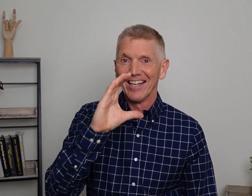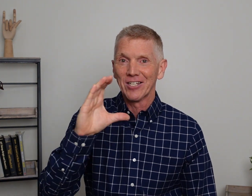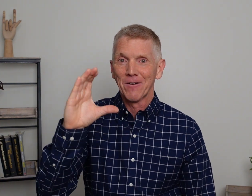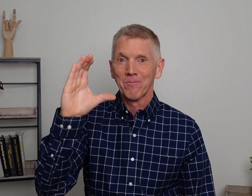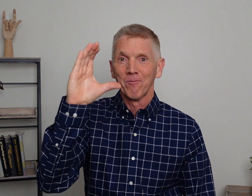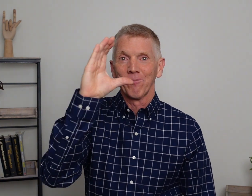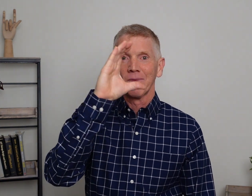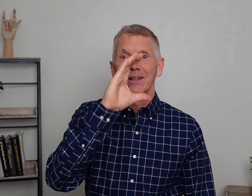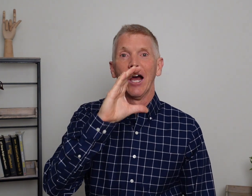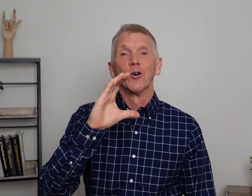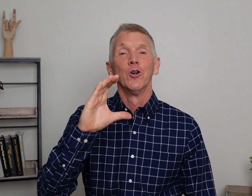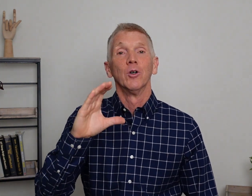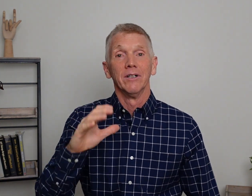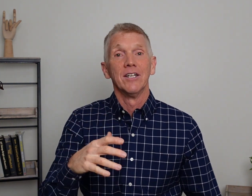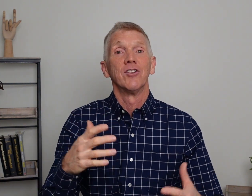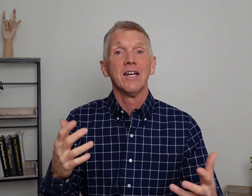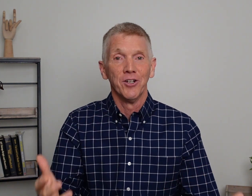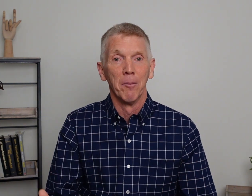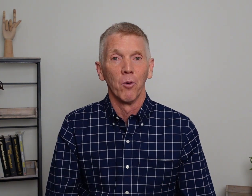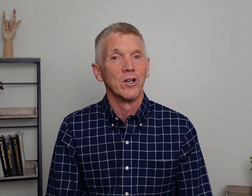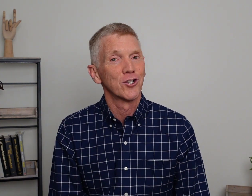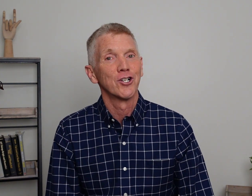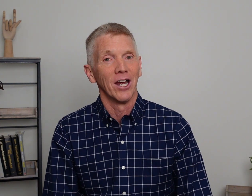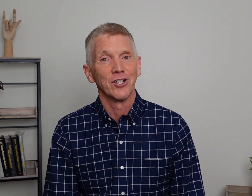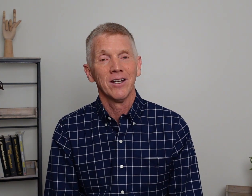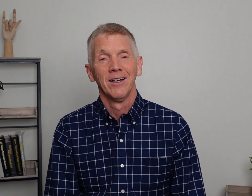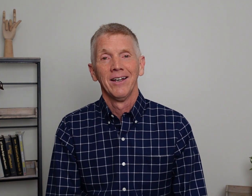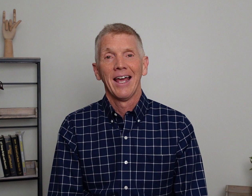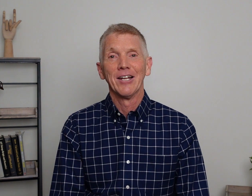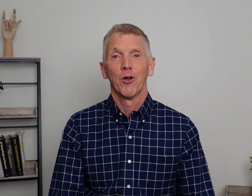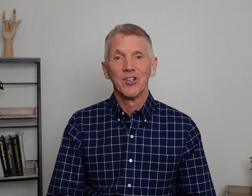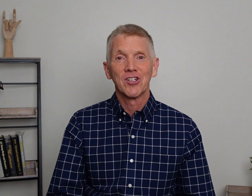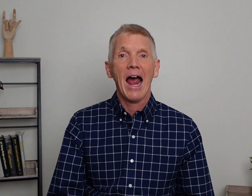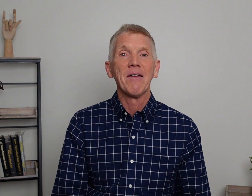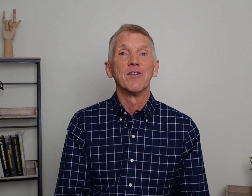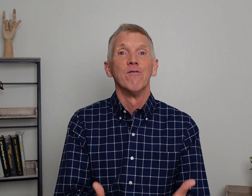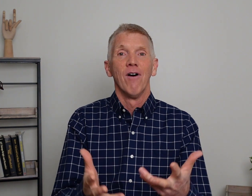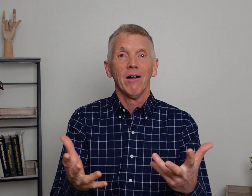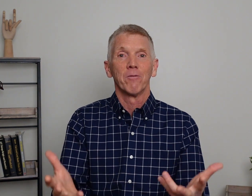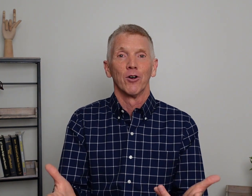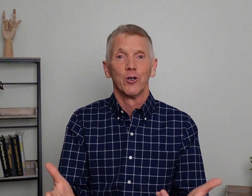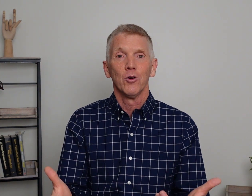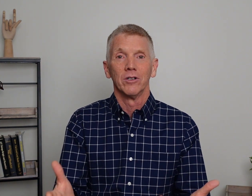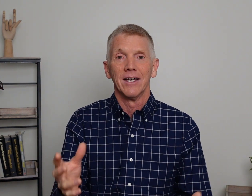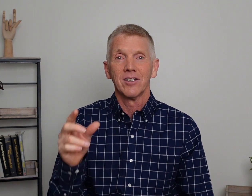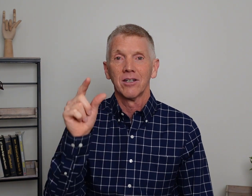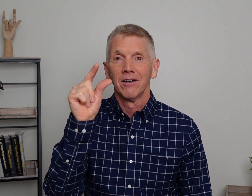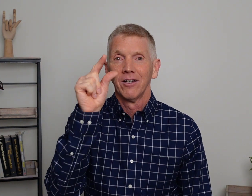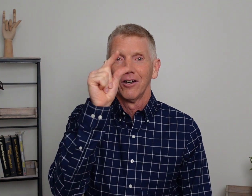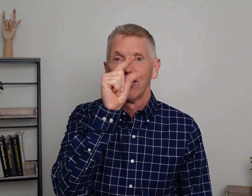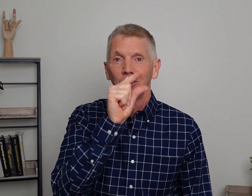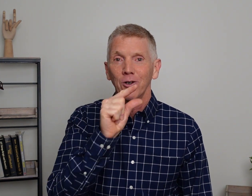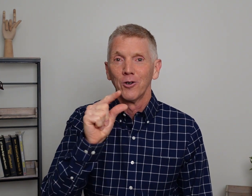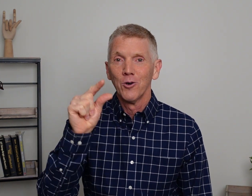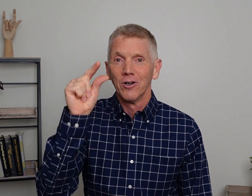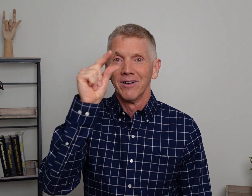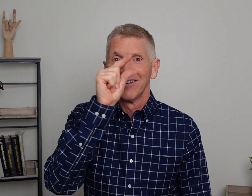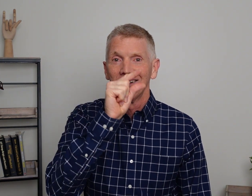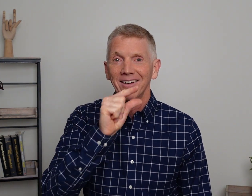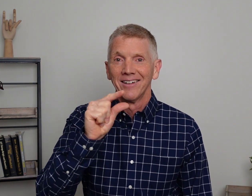this. Now Google is the #1 search engine, and so the sign that developed for Google is Google. You